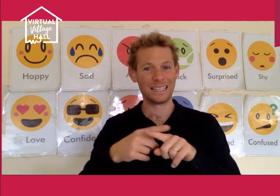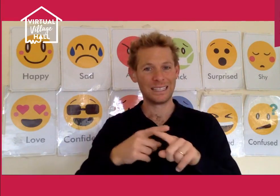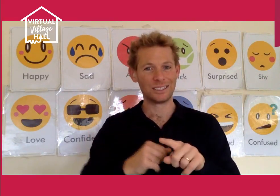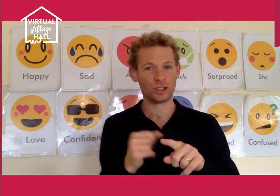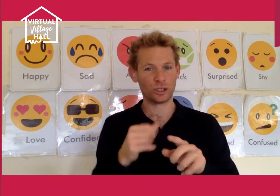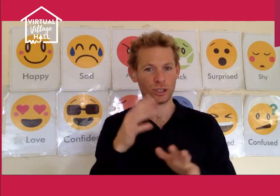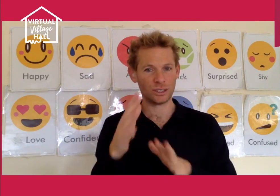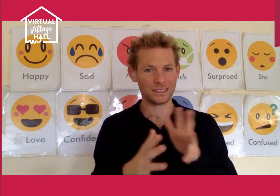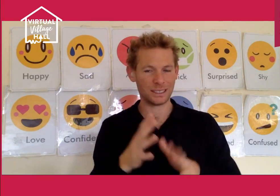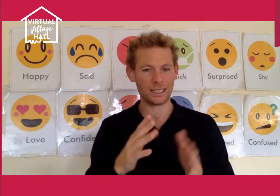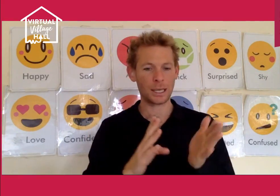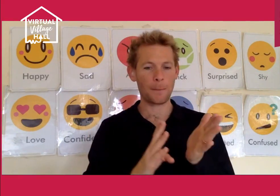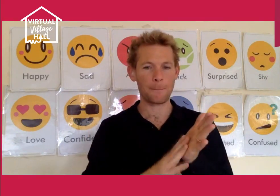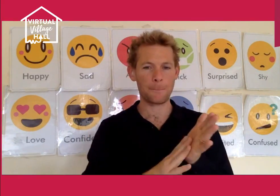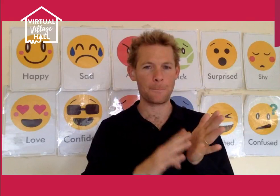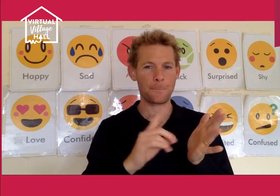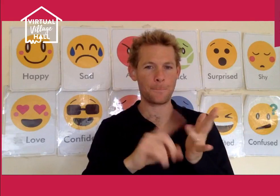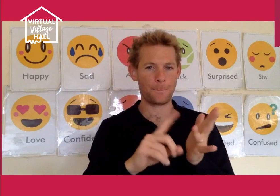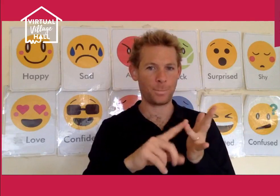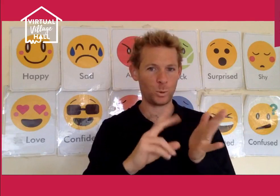Okay, so now I've got a couple of different signs for the next one.